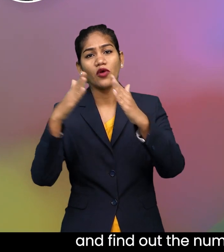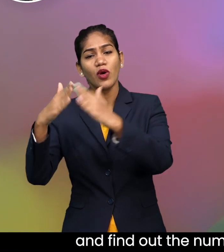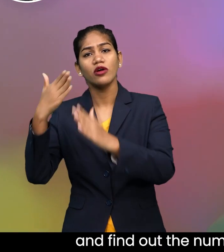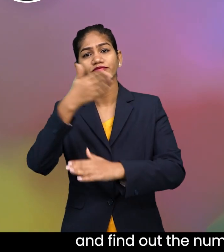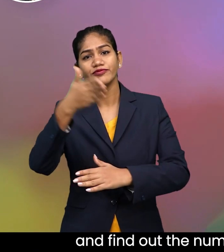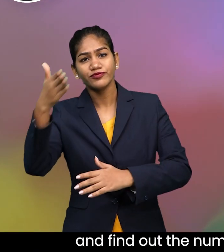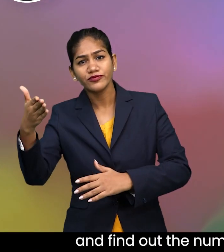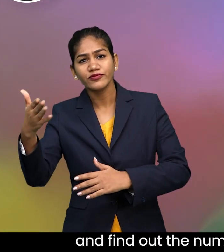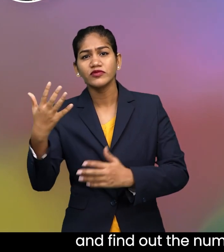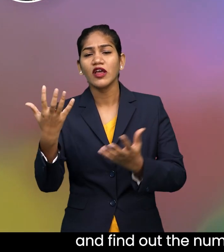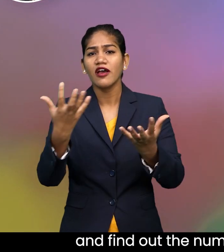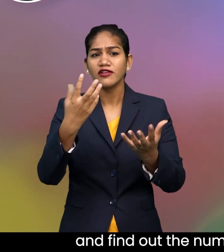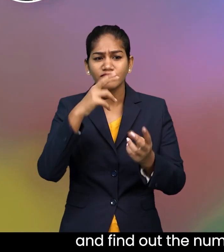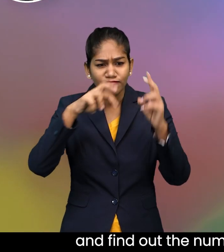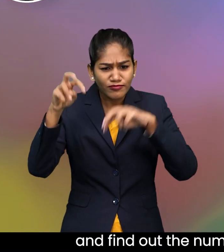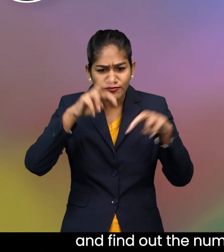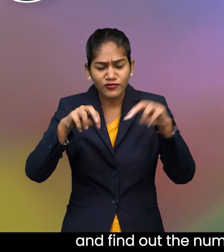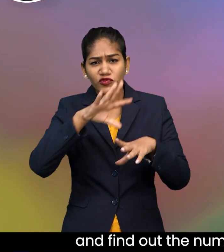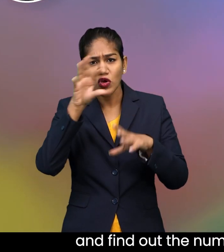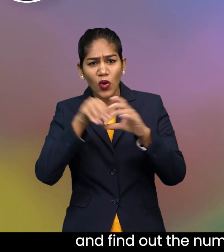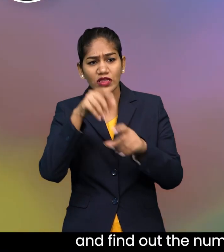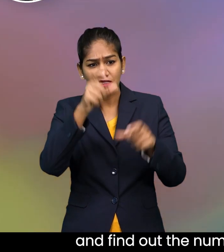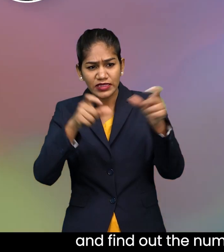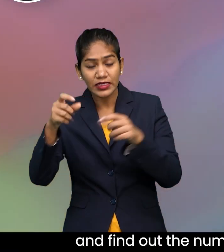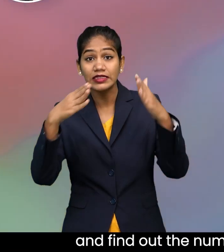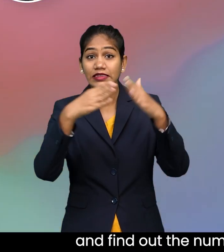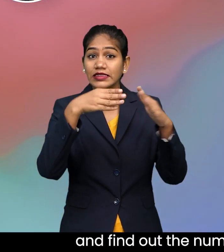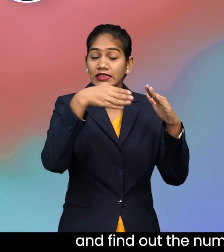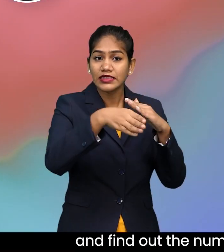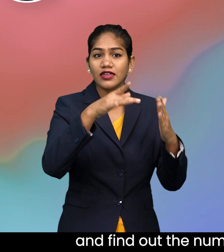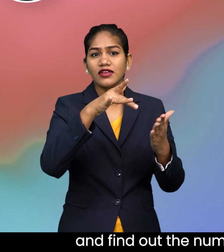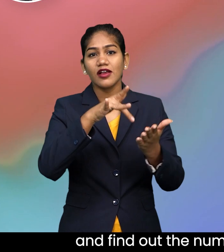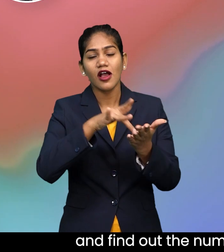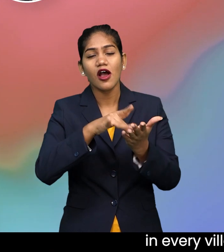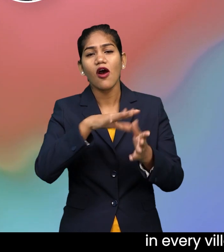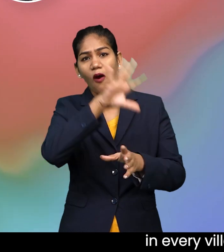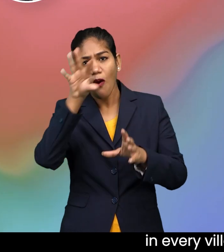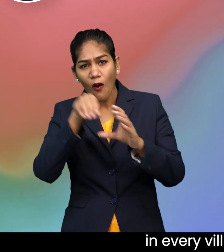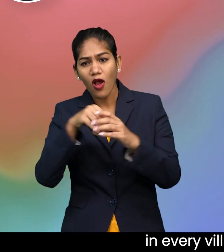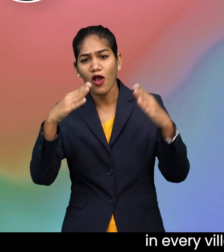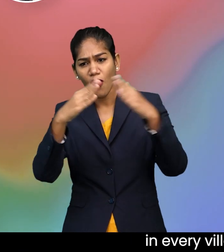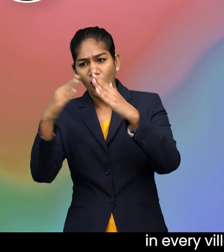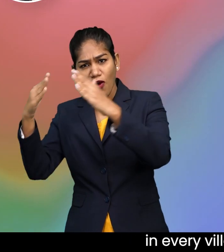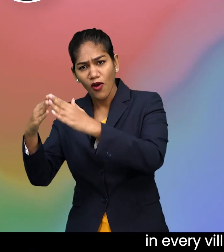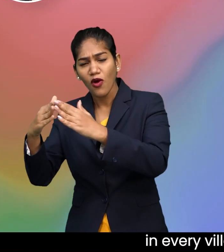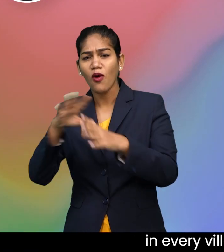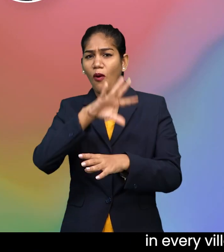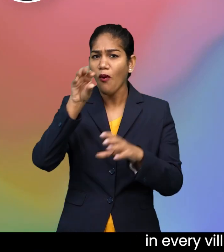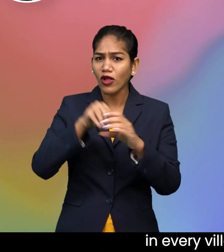and find out the number of people living in every house in every village,